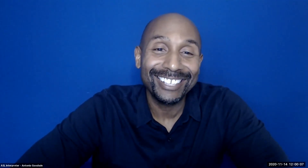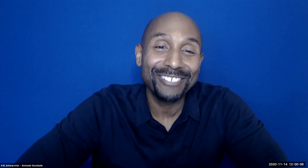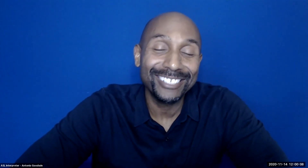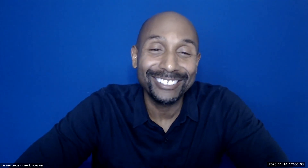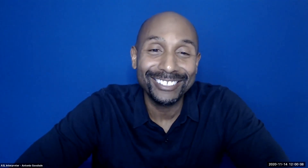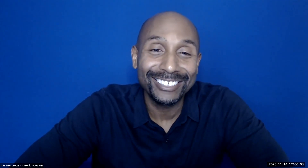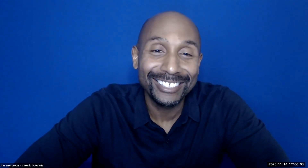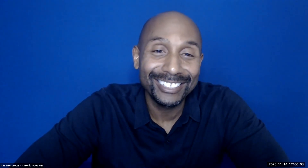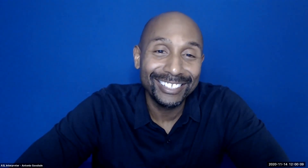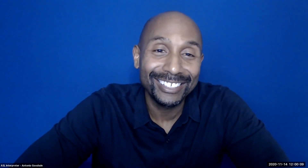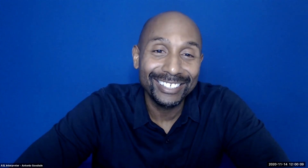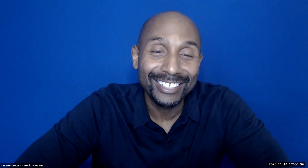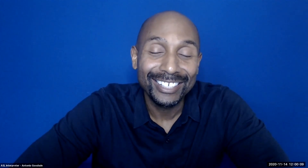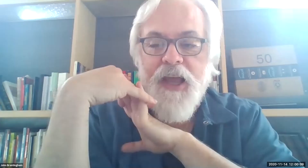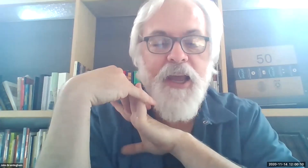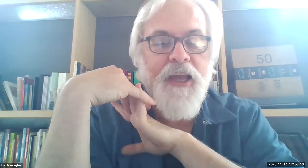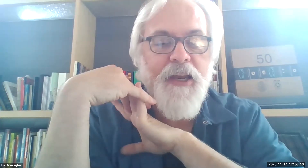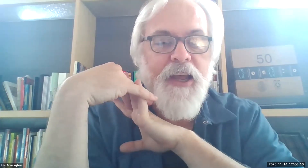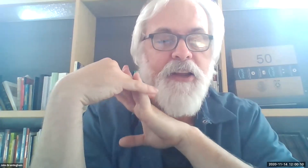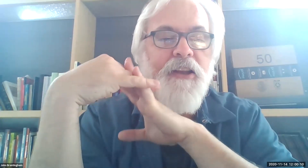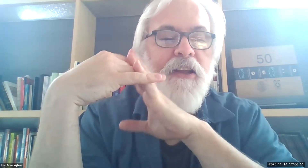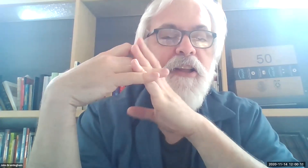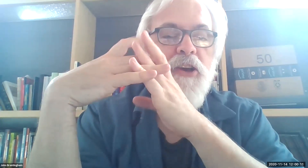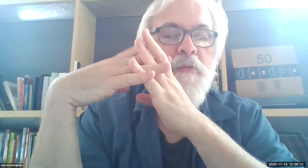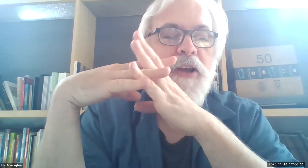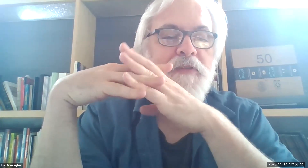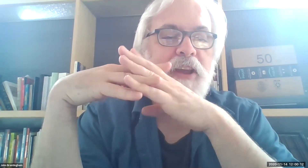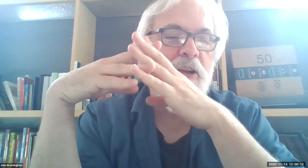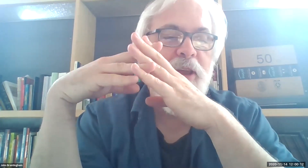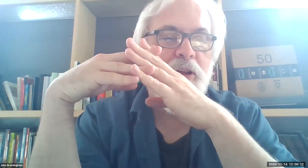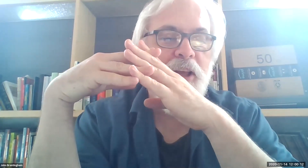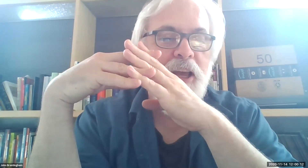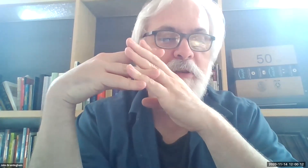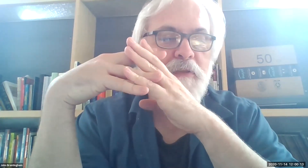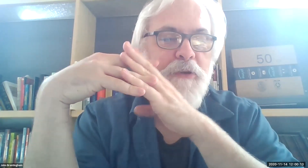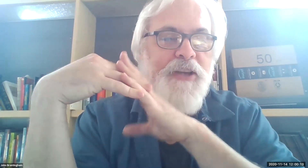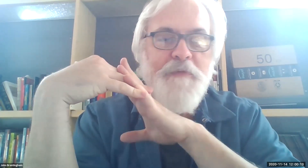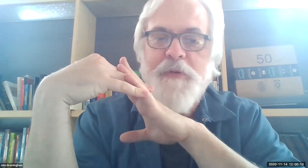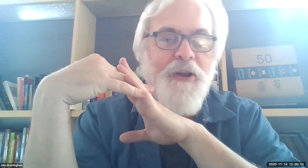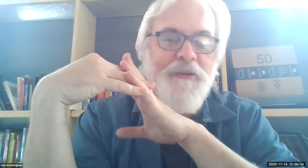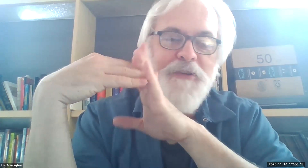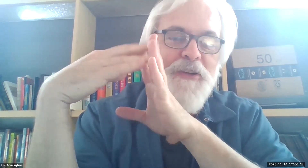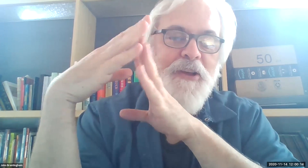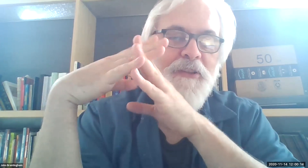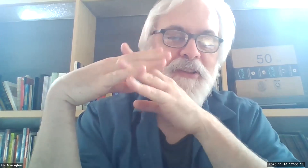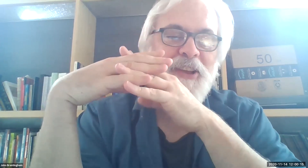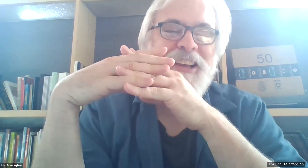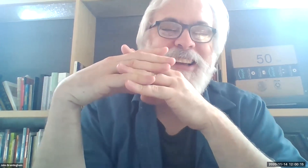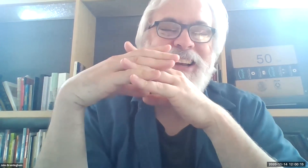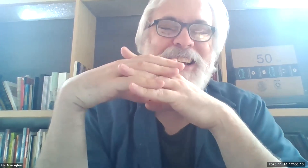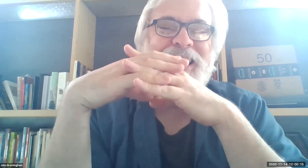Yeah. That's So good. I can look impressive to hearing people and confuse deaf people